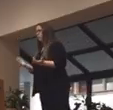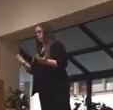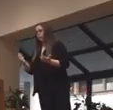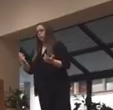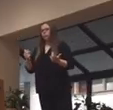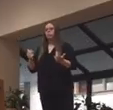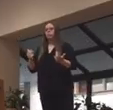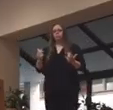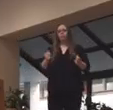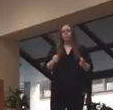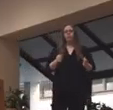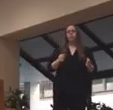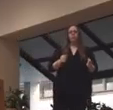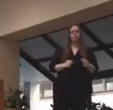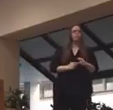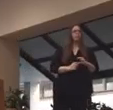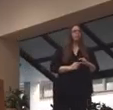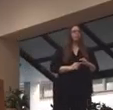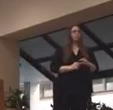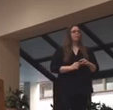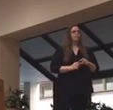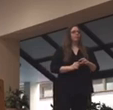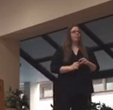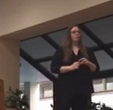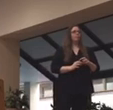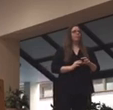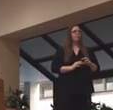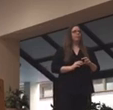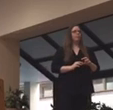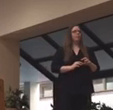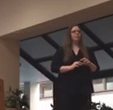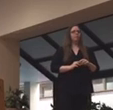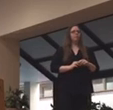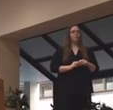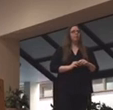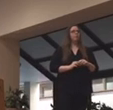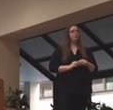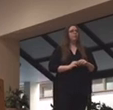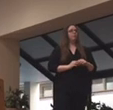And all of that research will then lead to the recommendations to both WAD and Wizard Board.